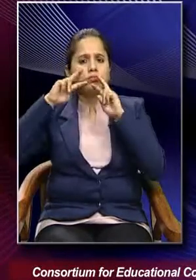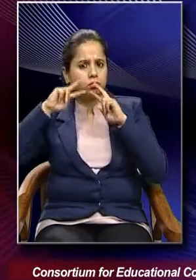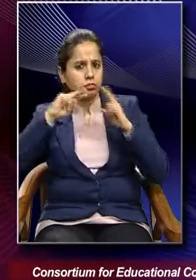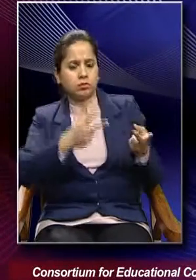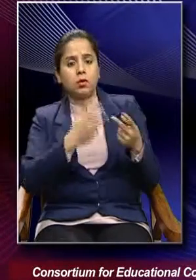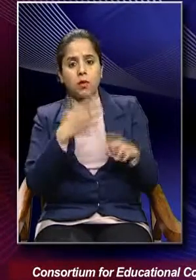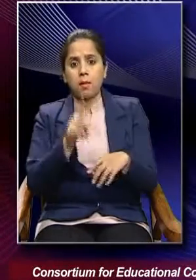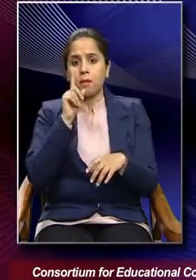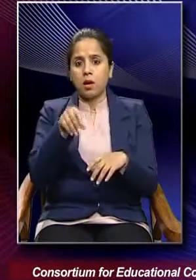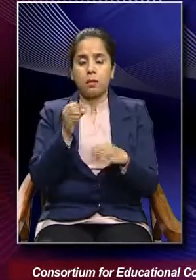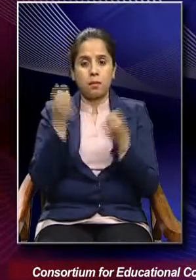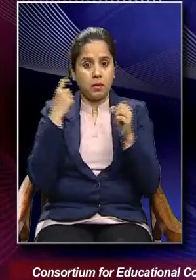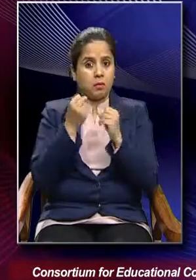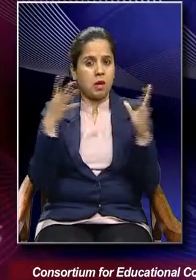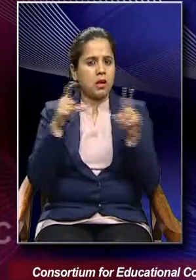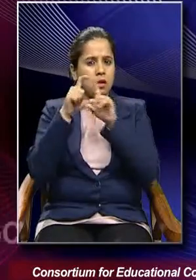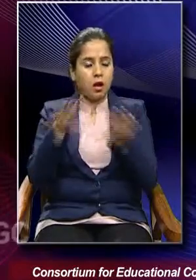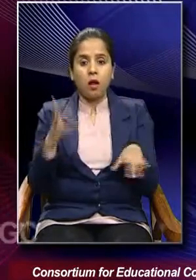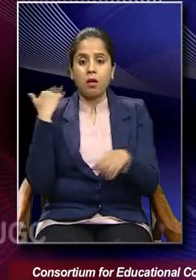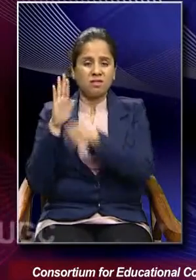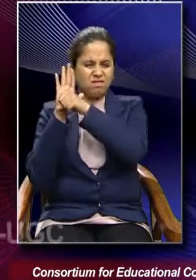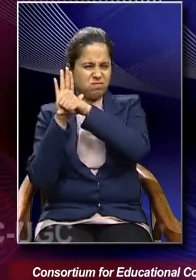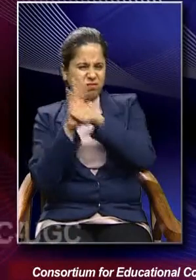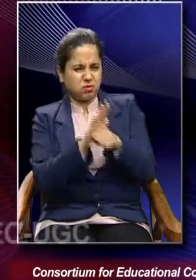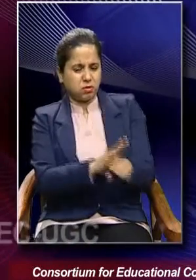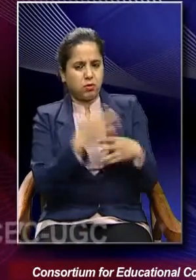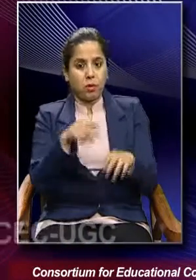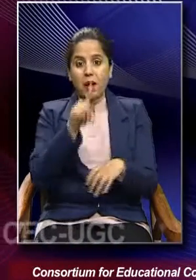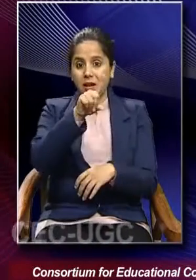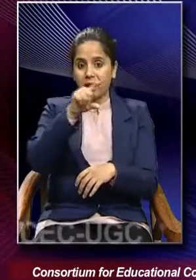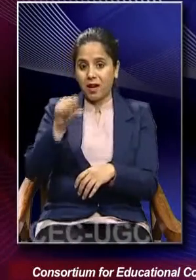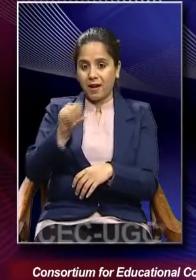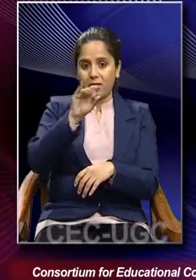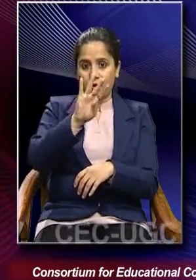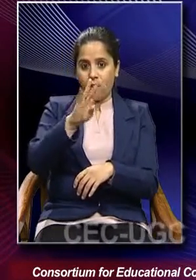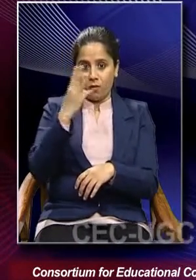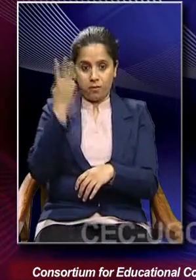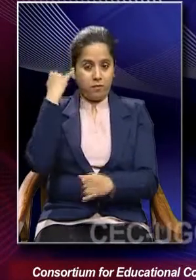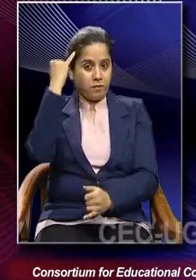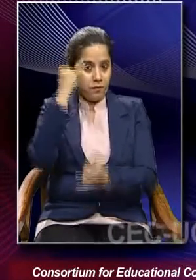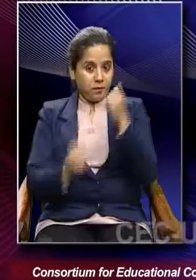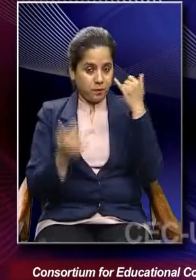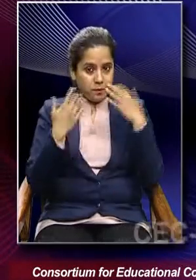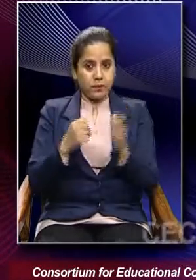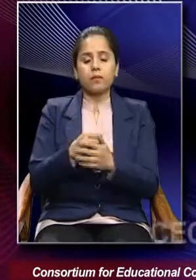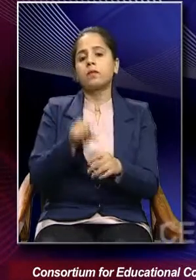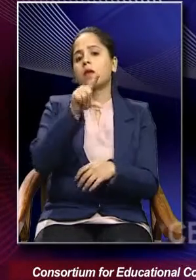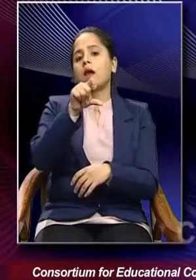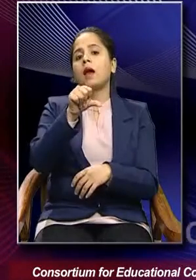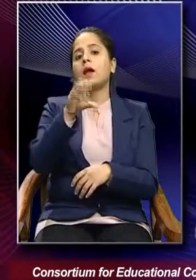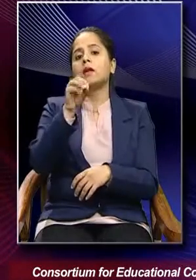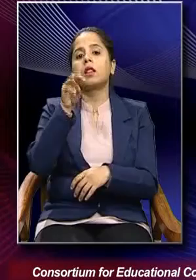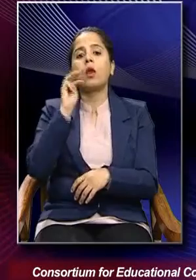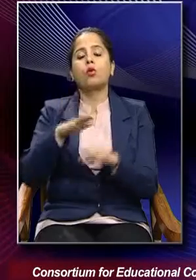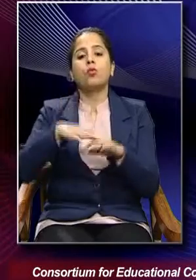however, with severe repression, and by the end of 1943, over 90,000 people had